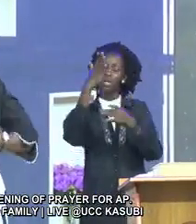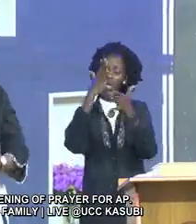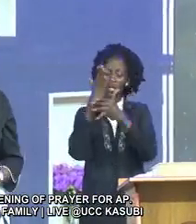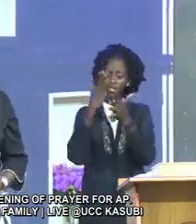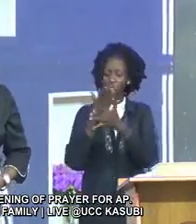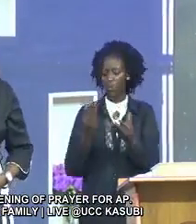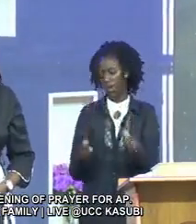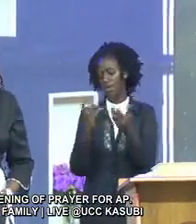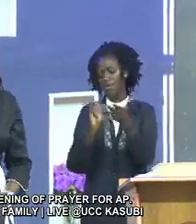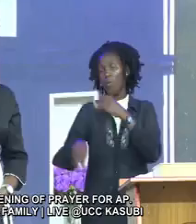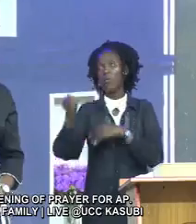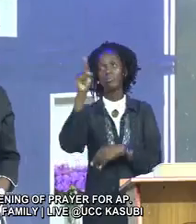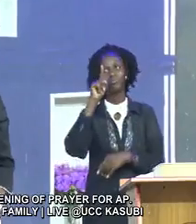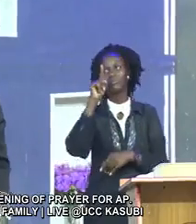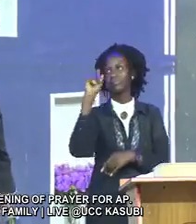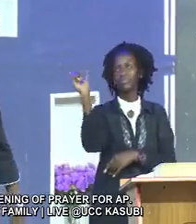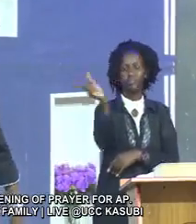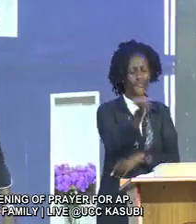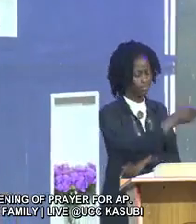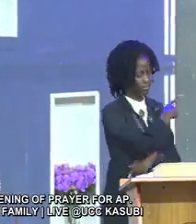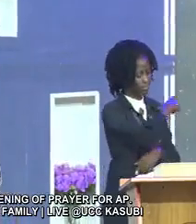Mukamanda mukorachi,